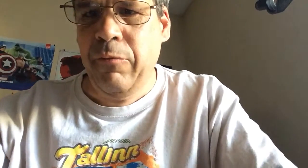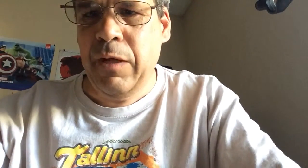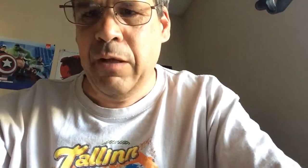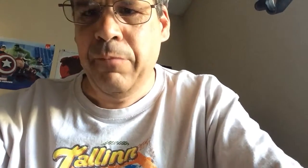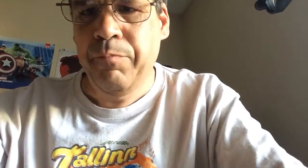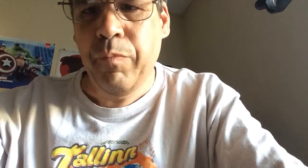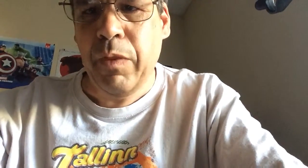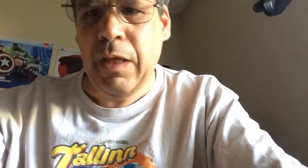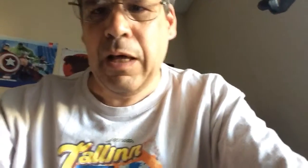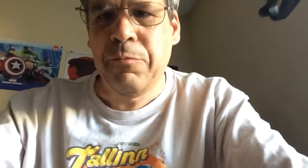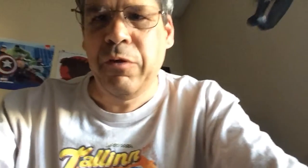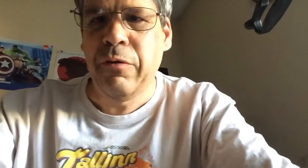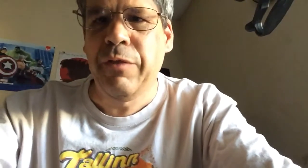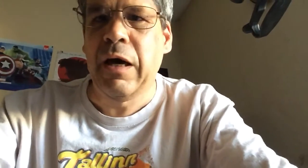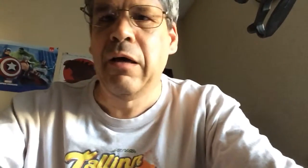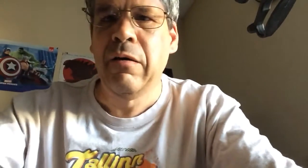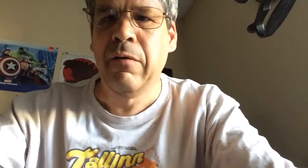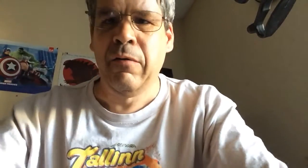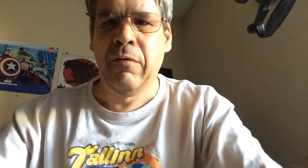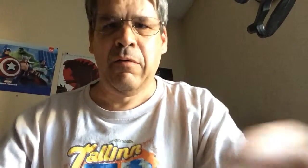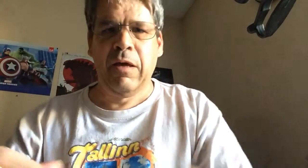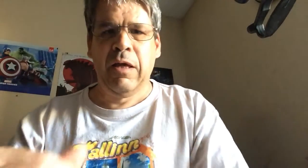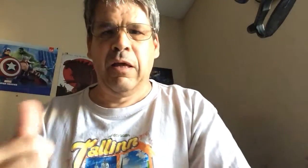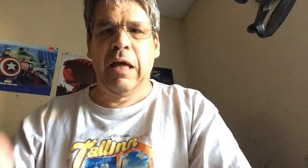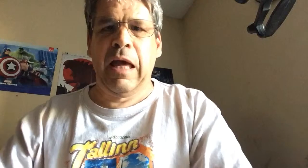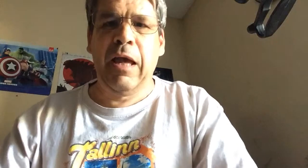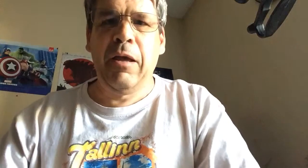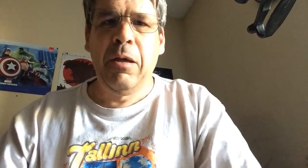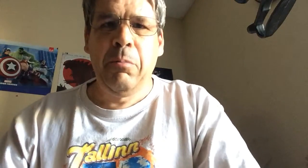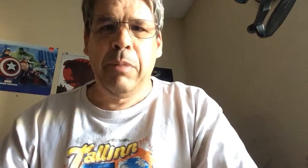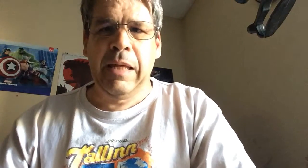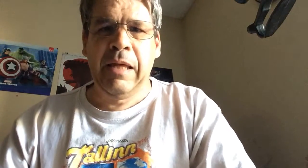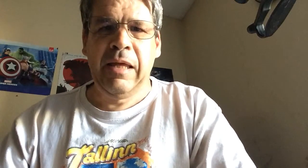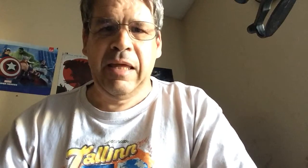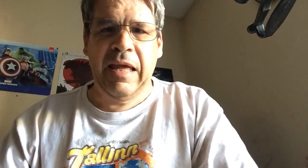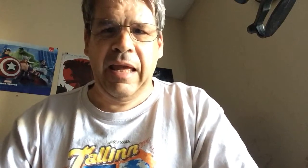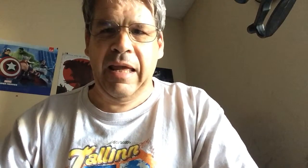anyway, after the A B C